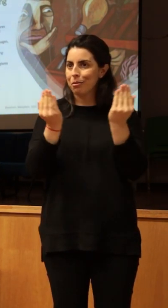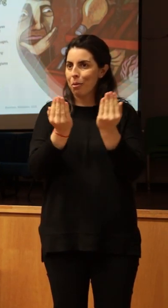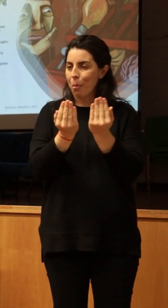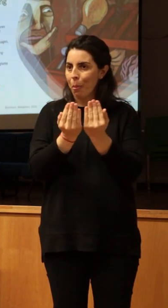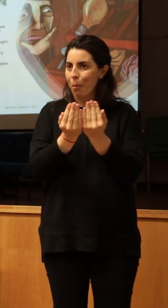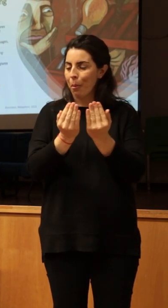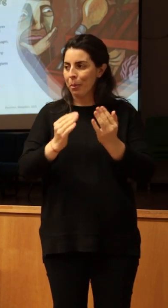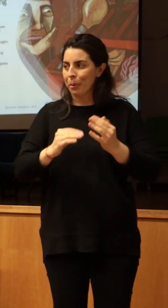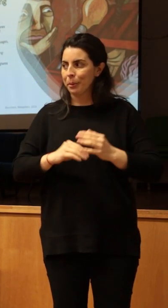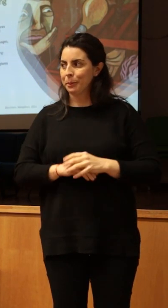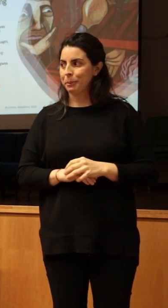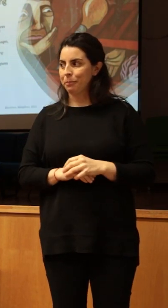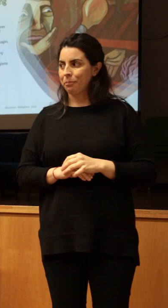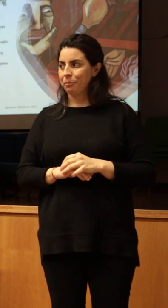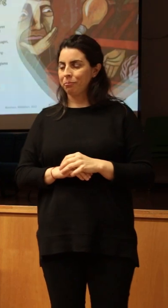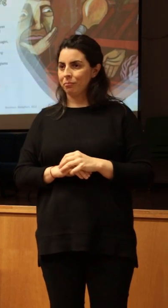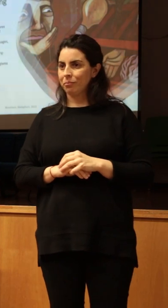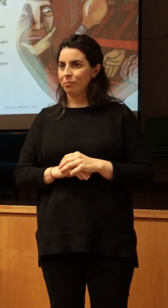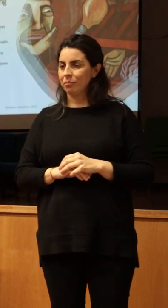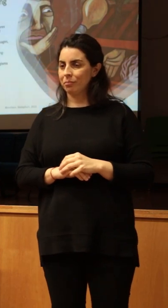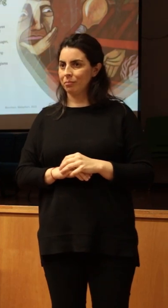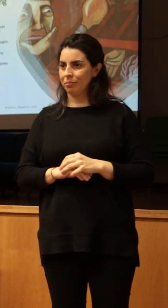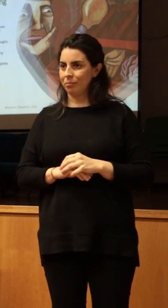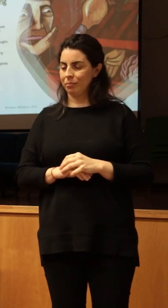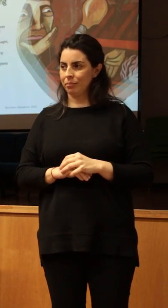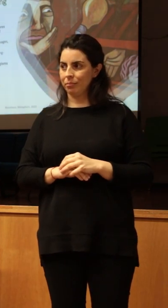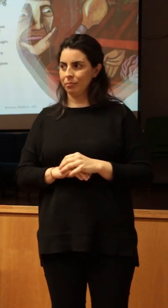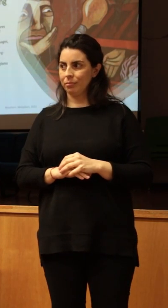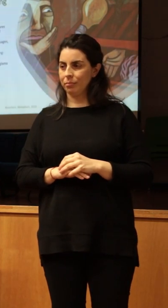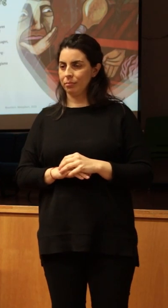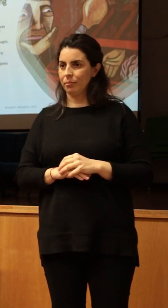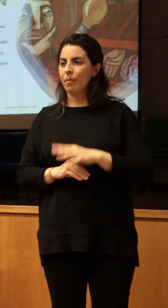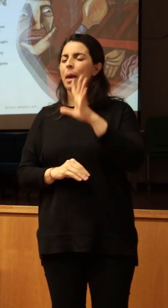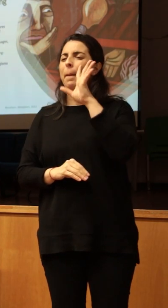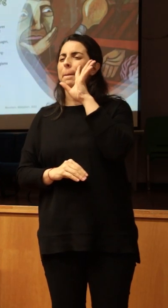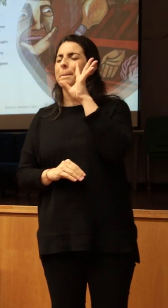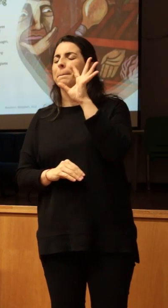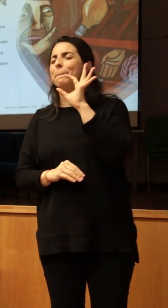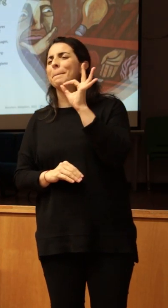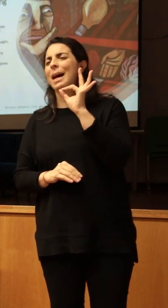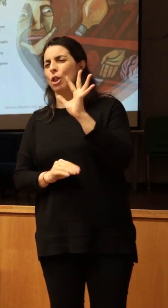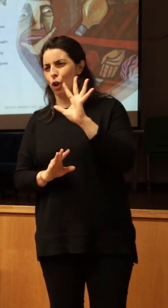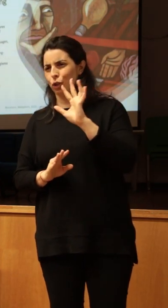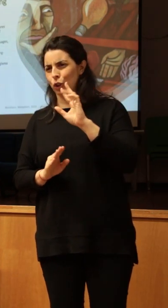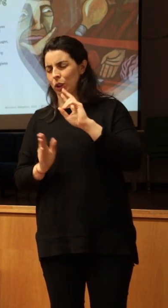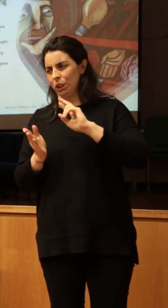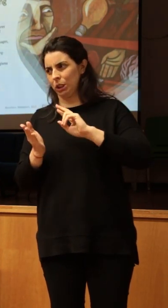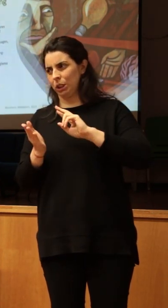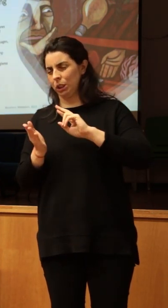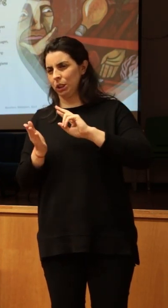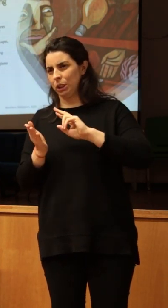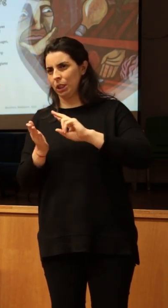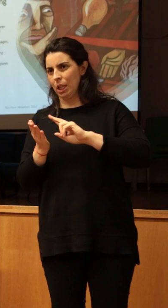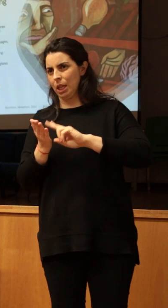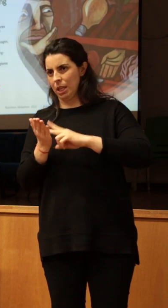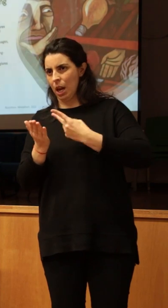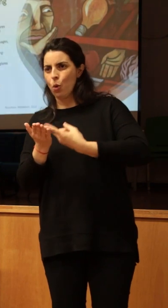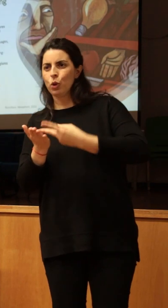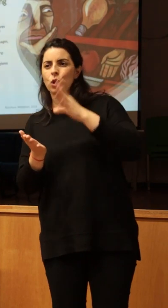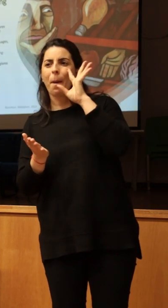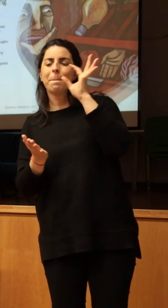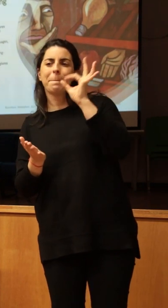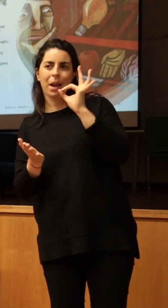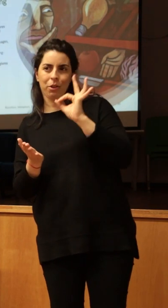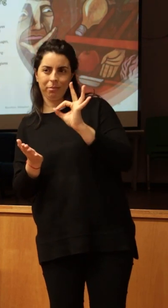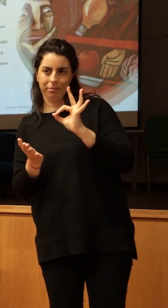is a pretty painful thing, literally. Pero, perdón, I'm hitting the wall. It's like hitting against the wall. Yeah. Perdón, me